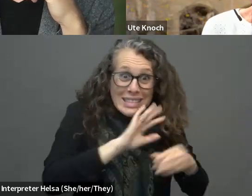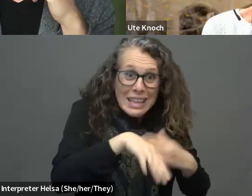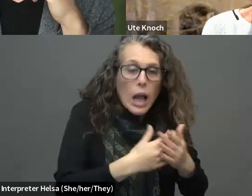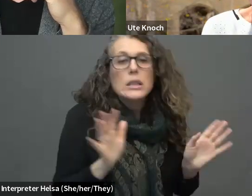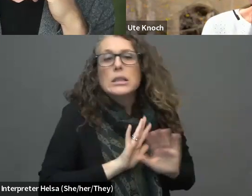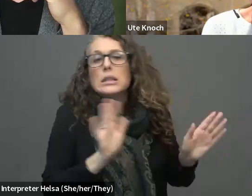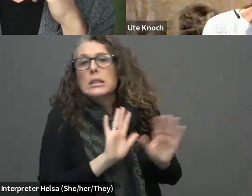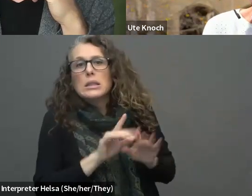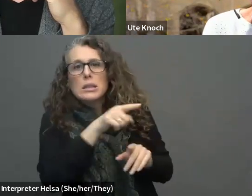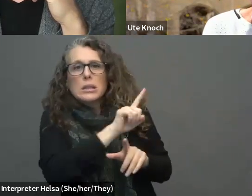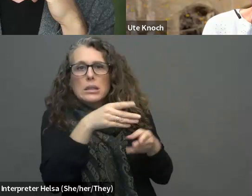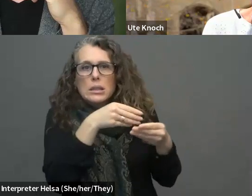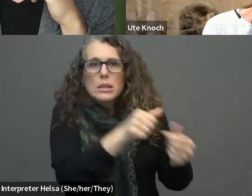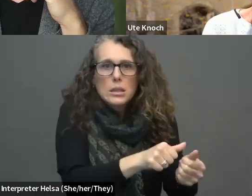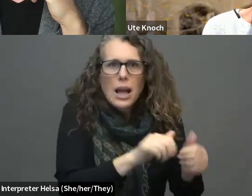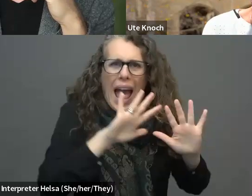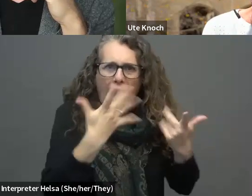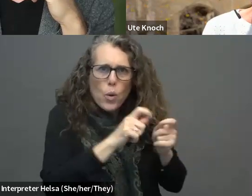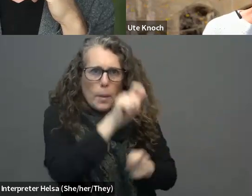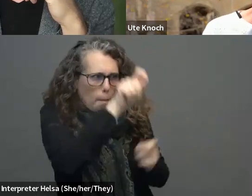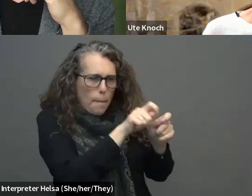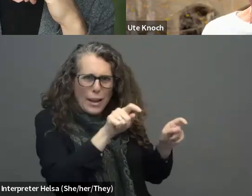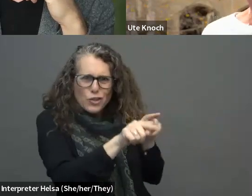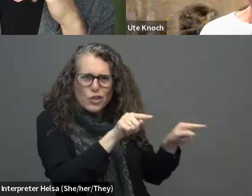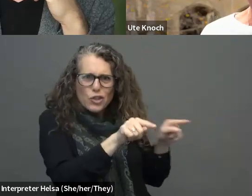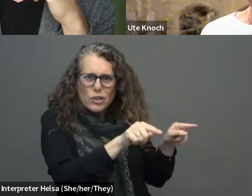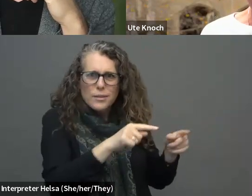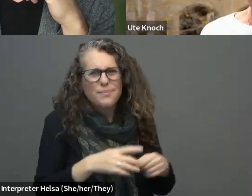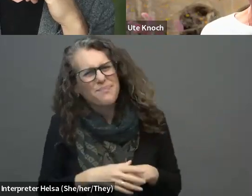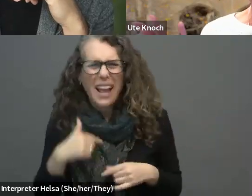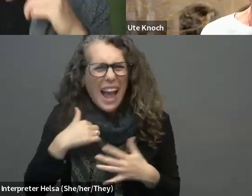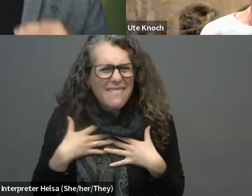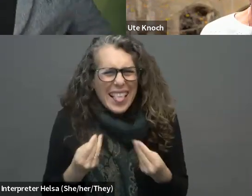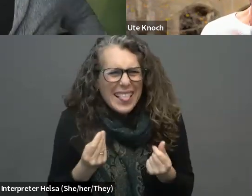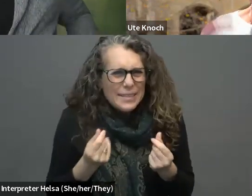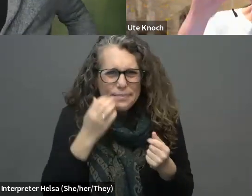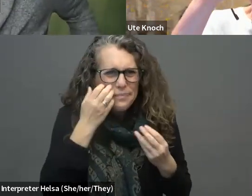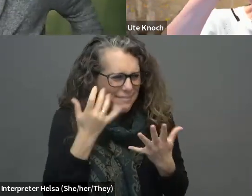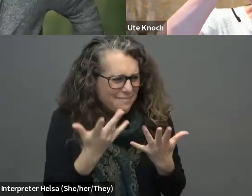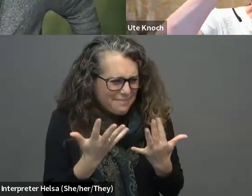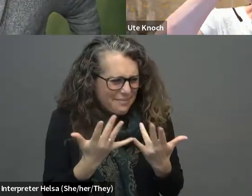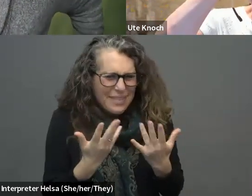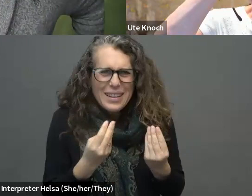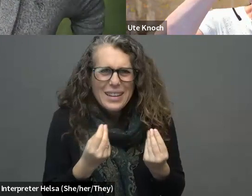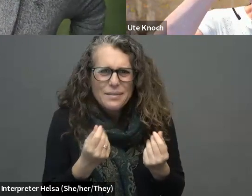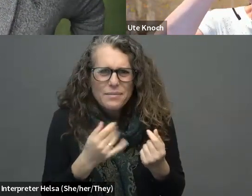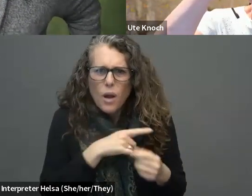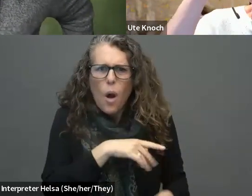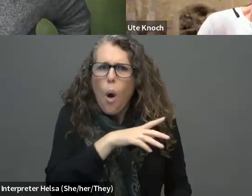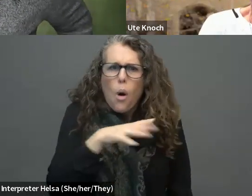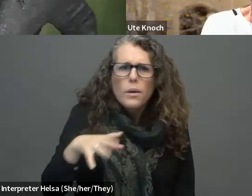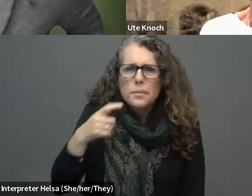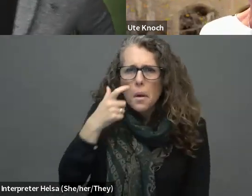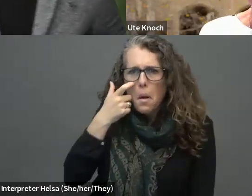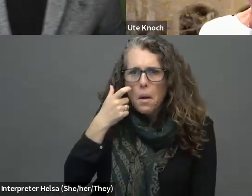a sub-construct of language proficiency? I feel like there's so much there that could be really interesting to